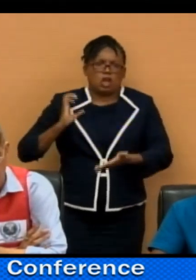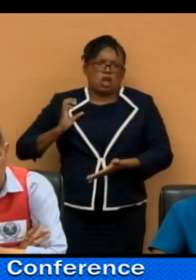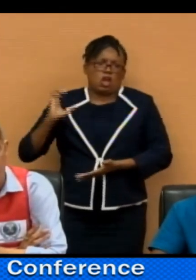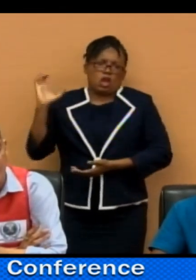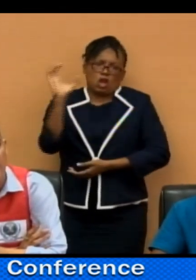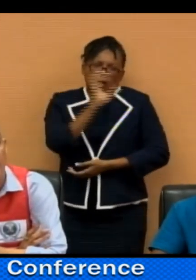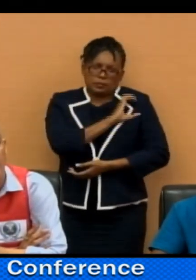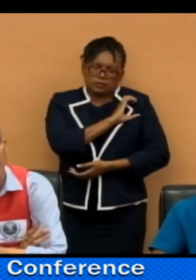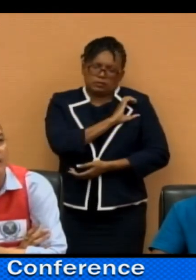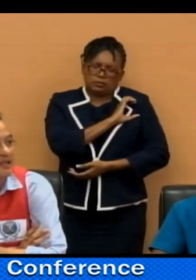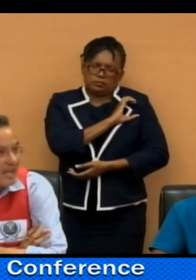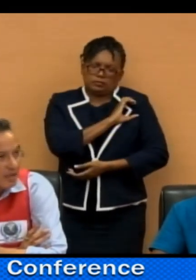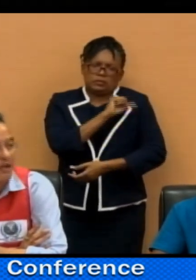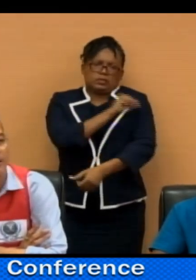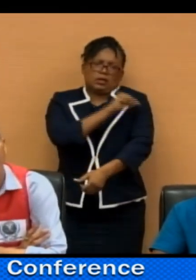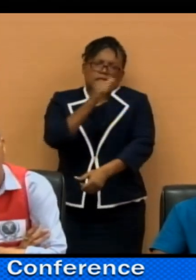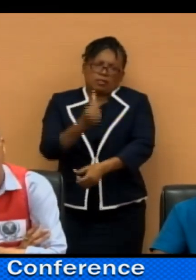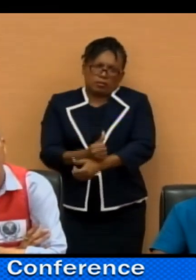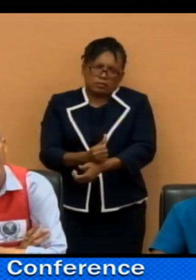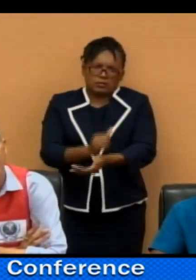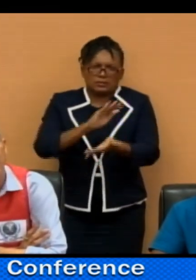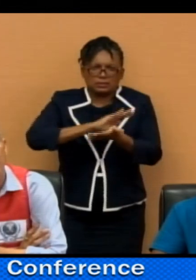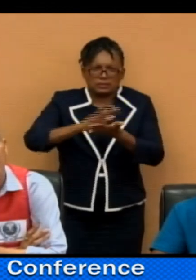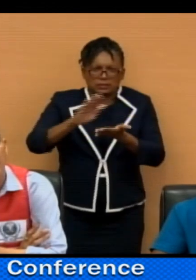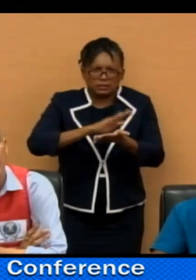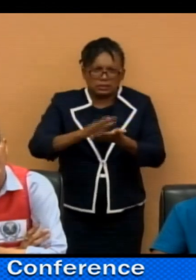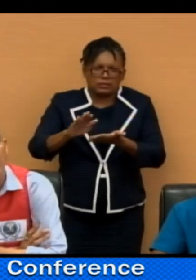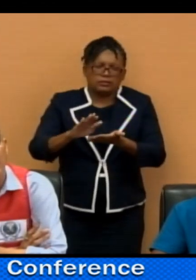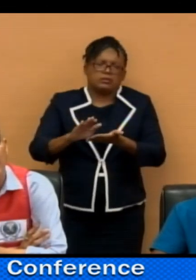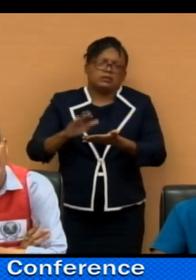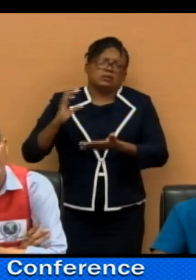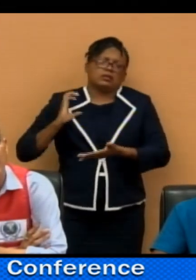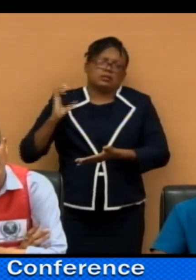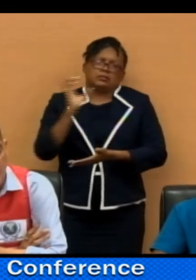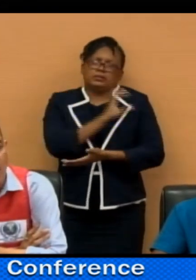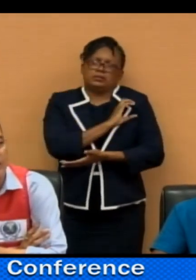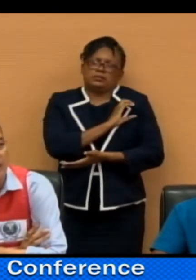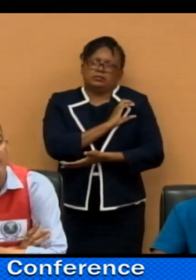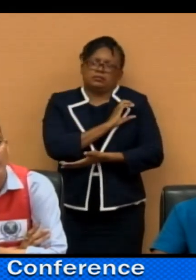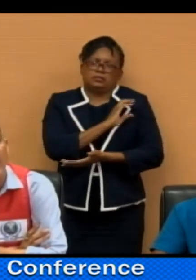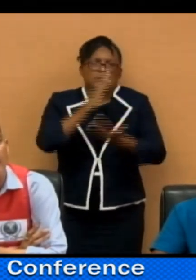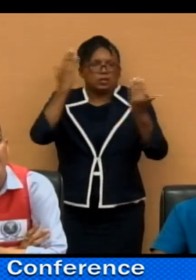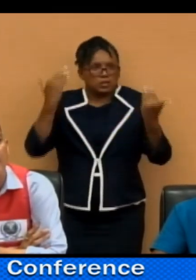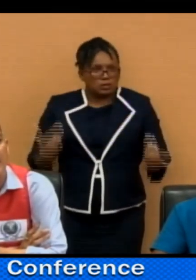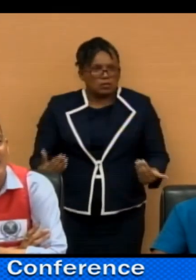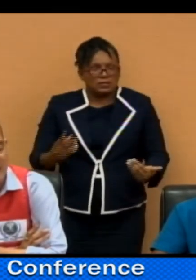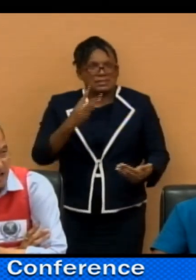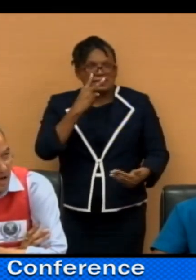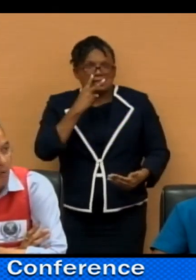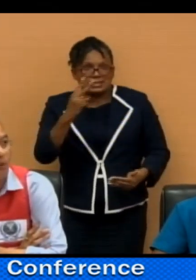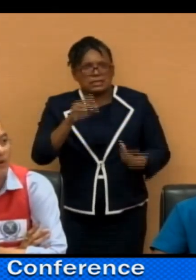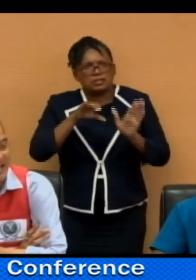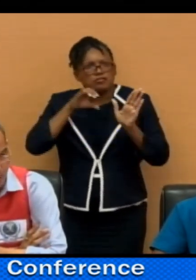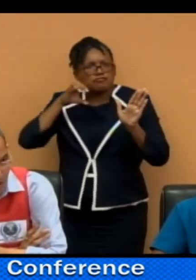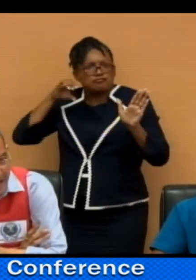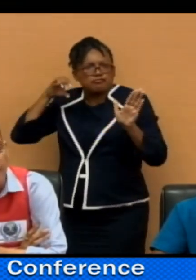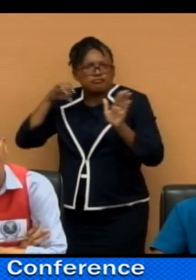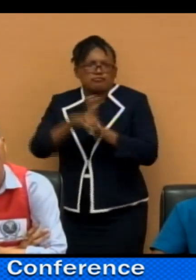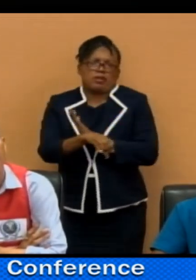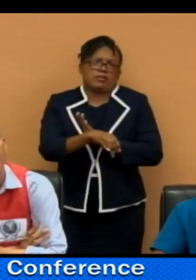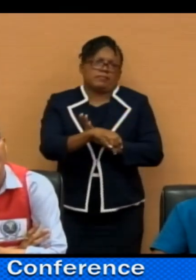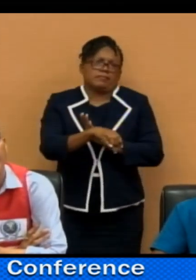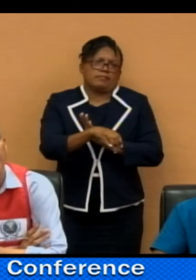based on the authority that the sanitary authority has, it is now seen as a crime. It is now a